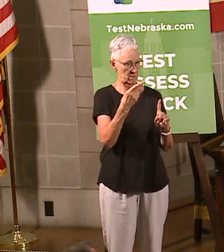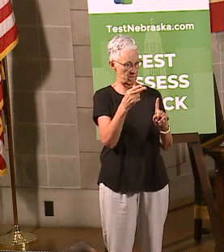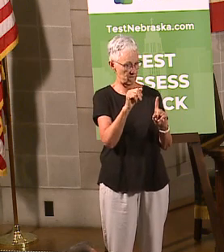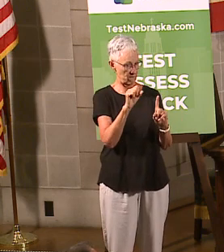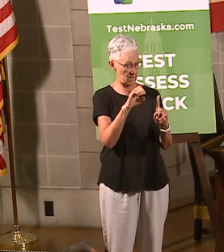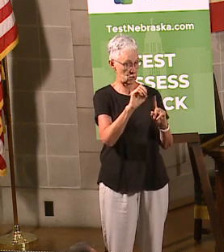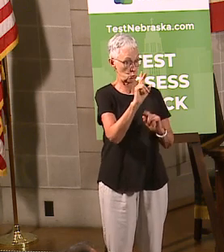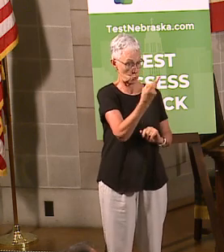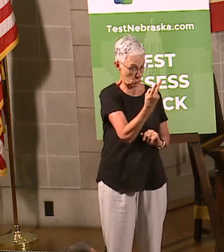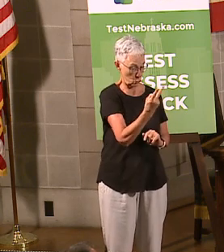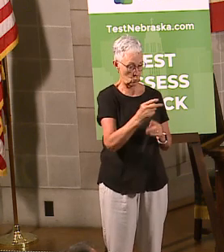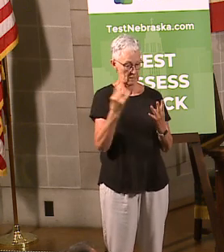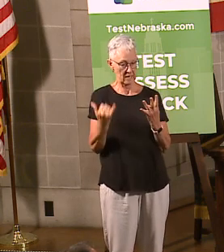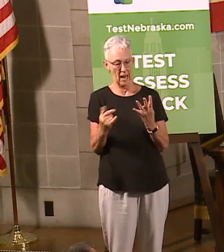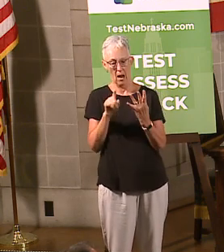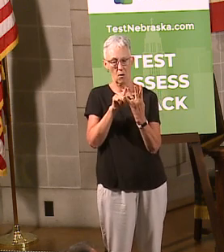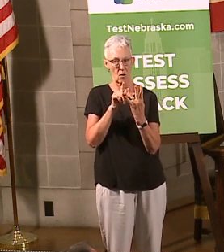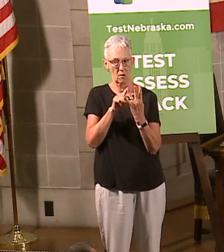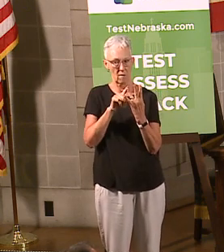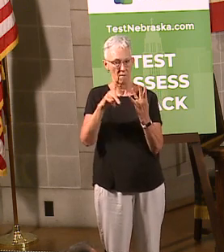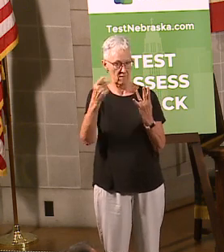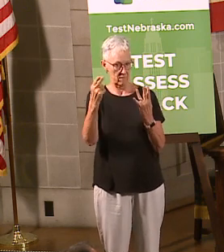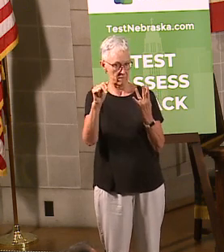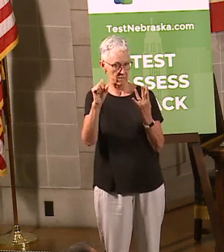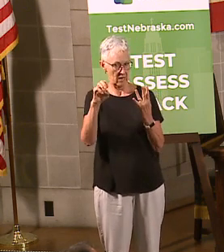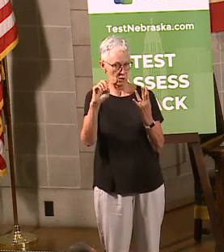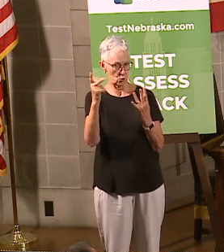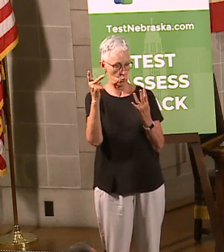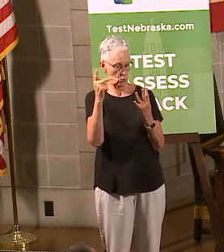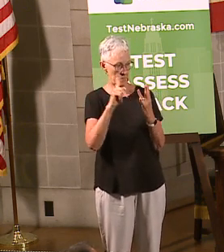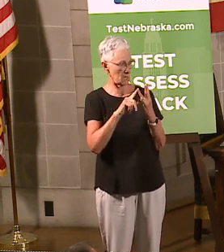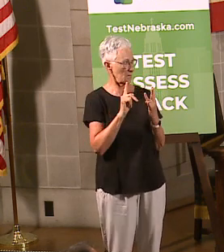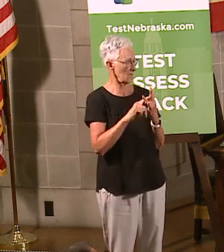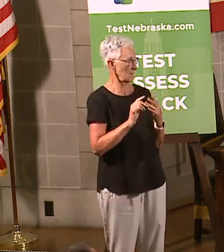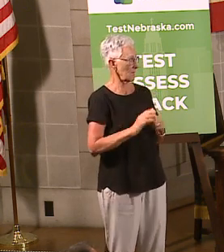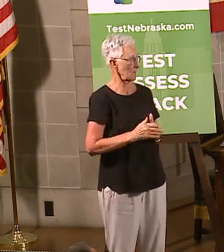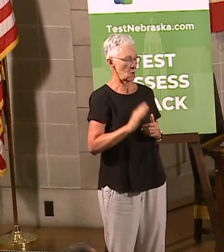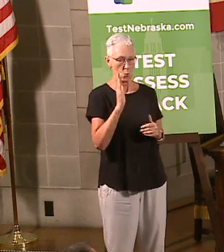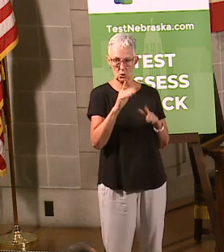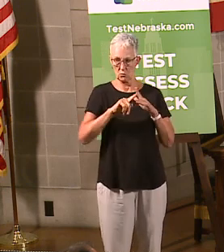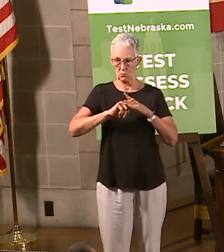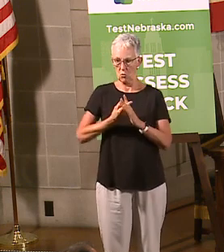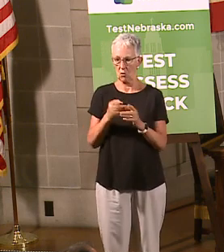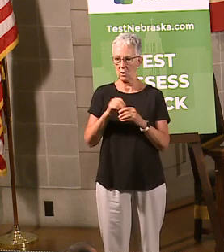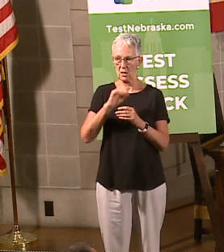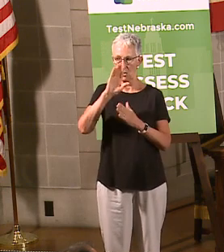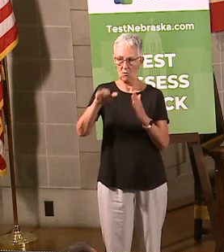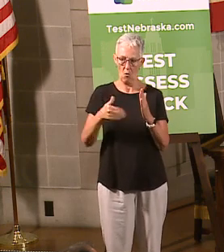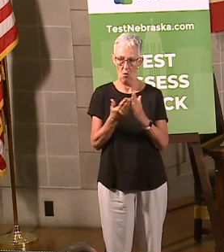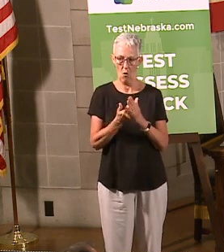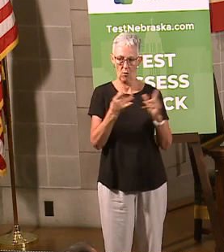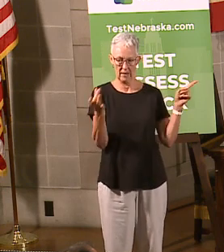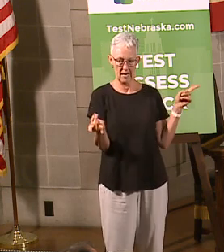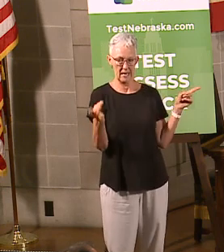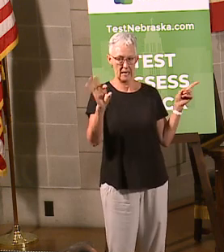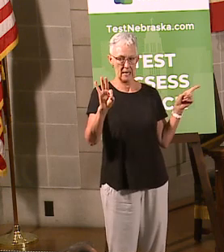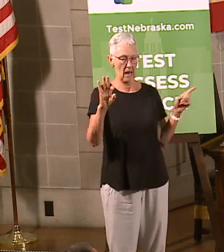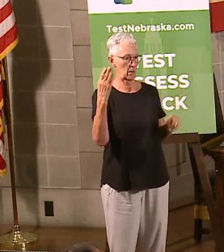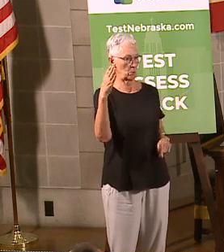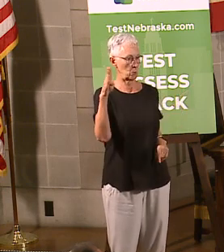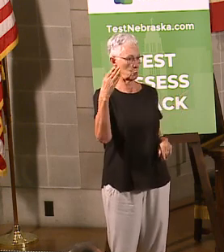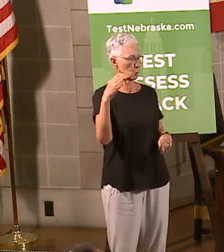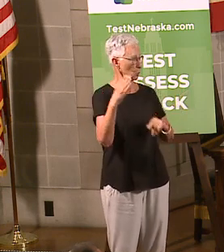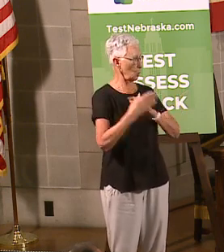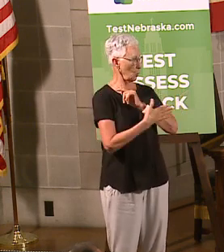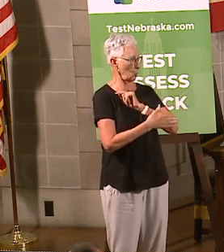we're announcing phase 3. So phase 3 will start with all these 89 counties that are in